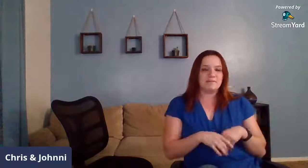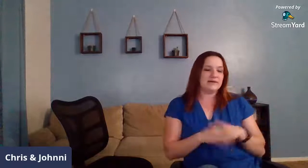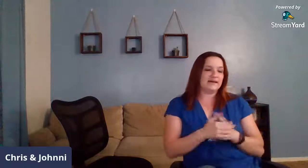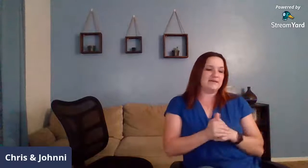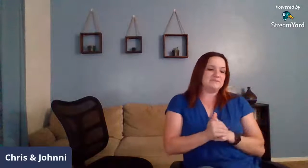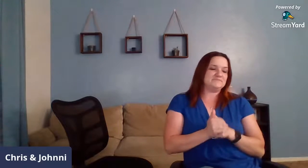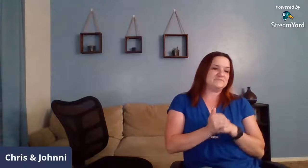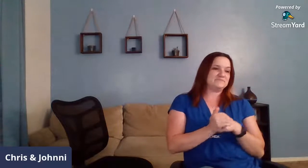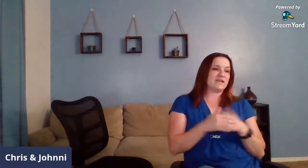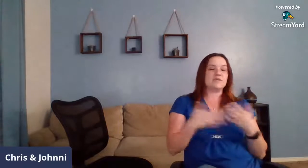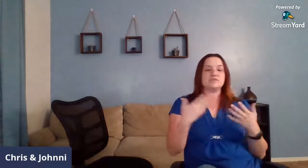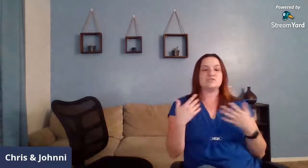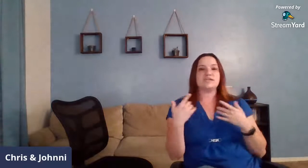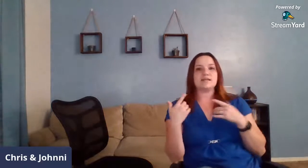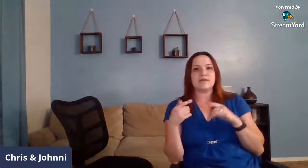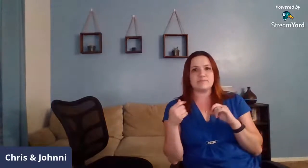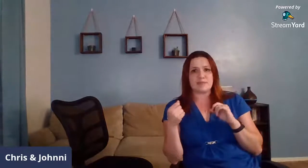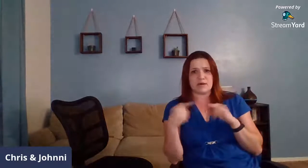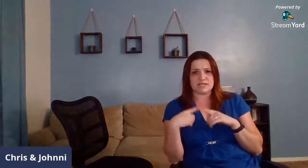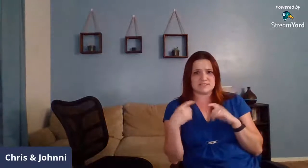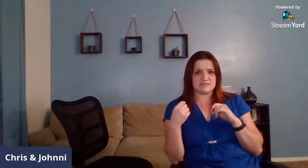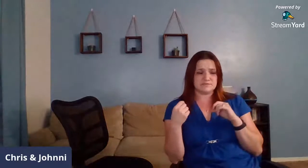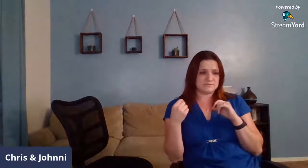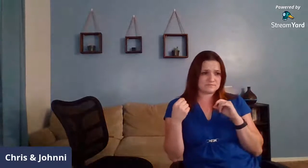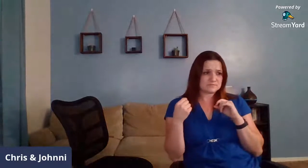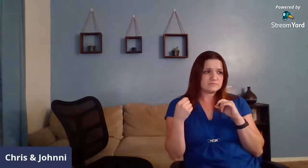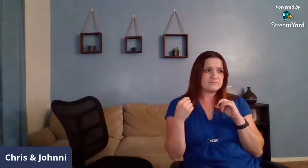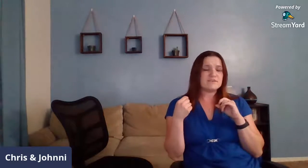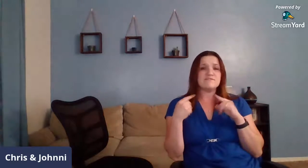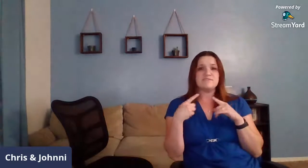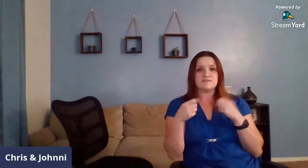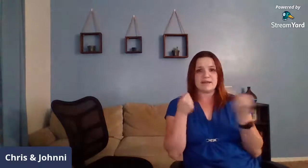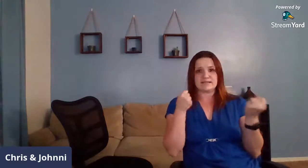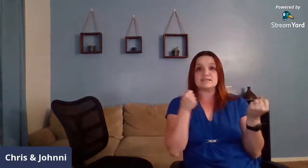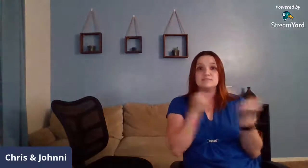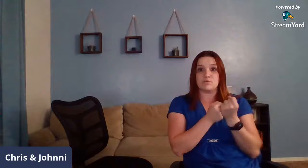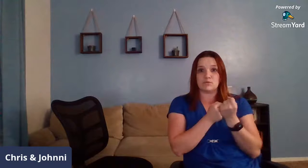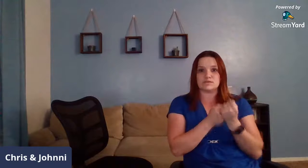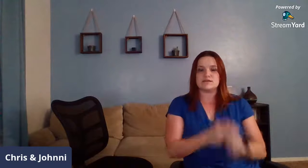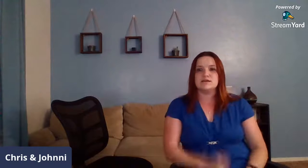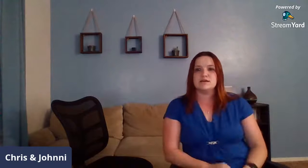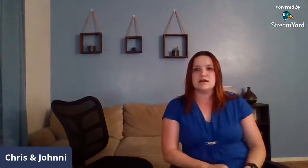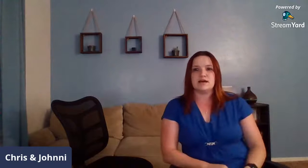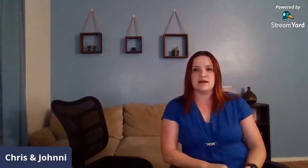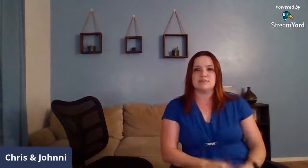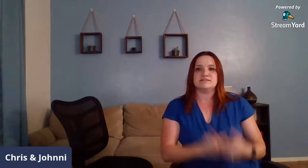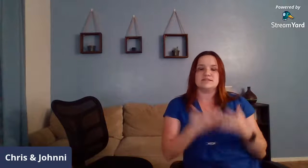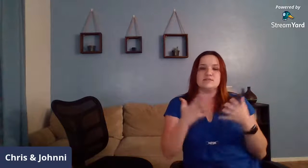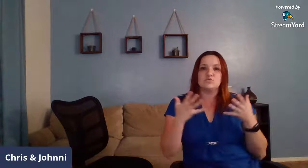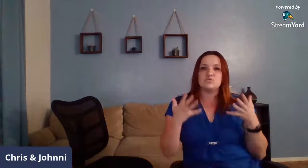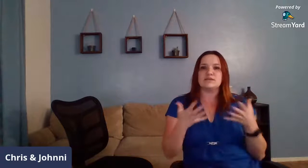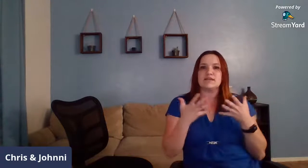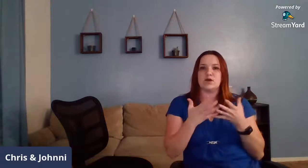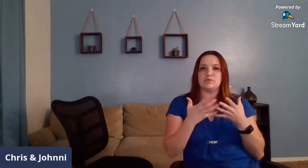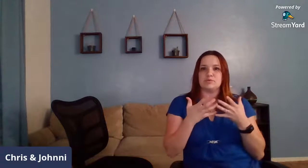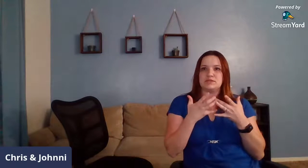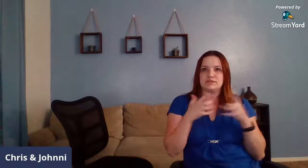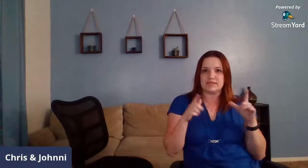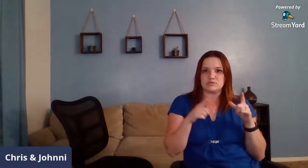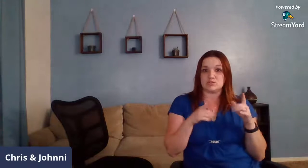But anyway, so getting that positive feedback, that support is going to really help you in the language